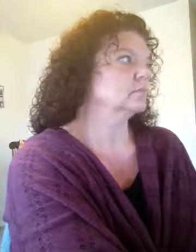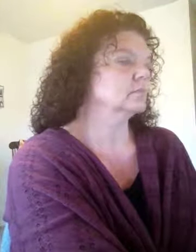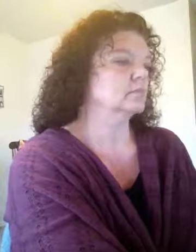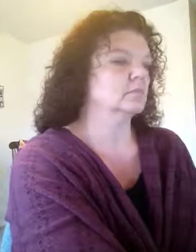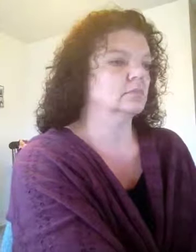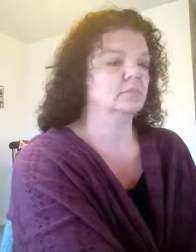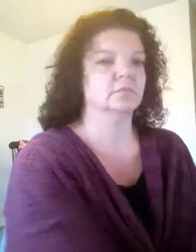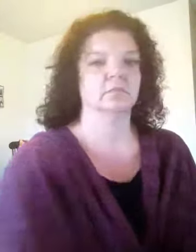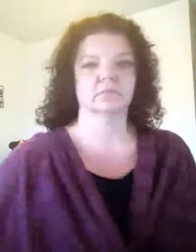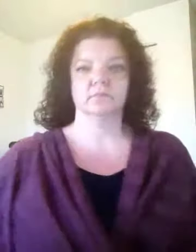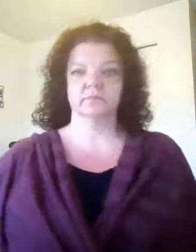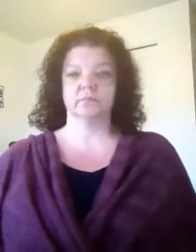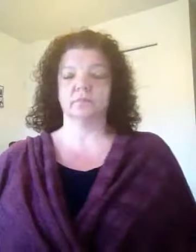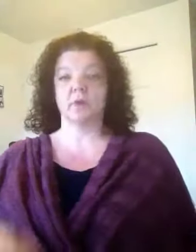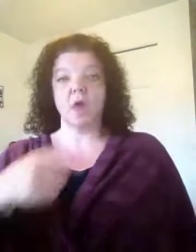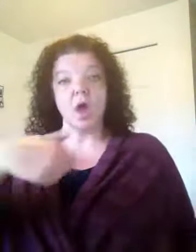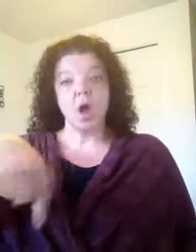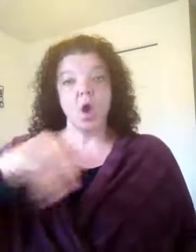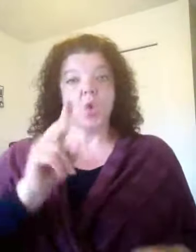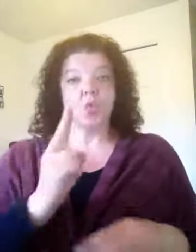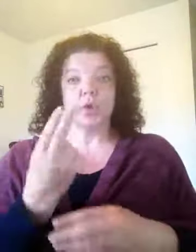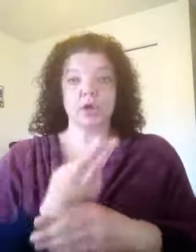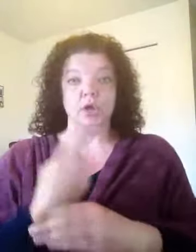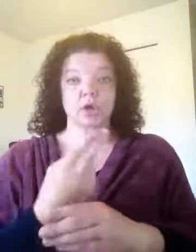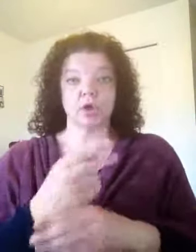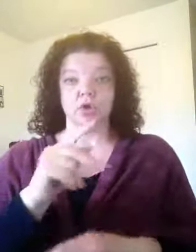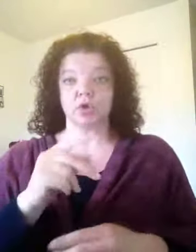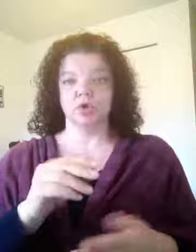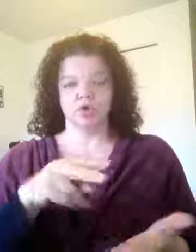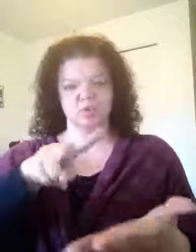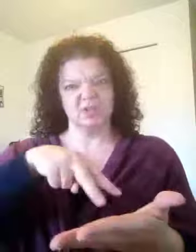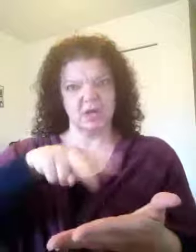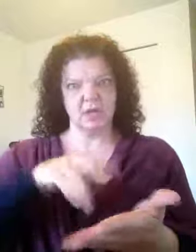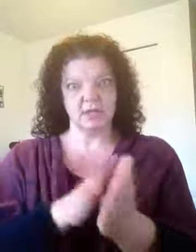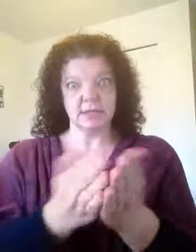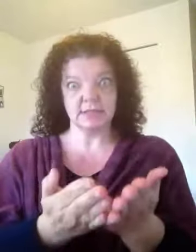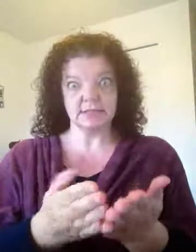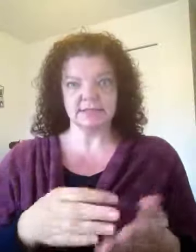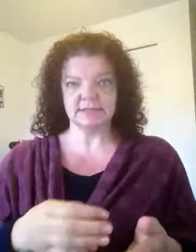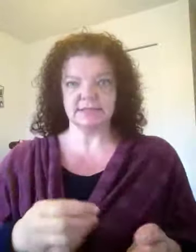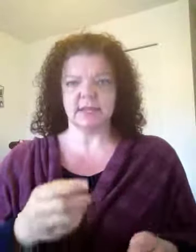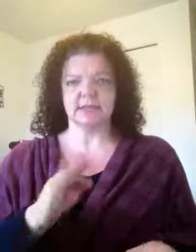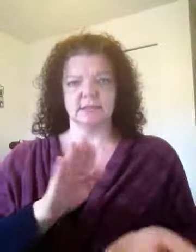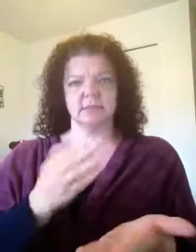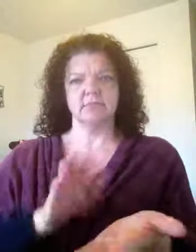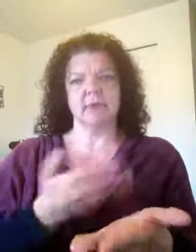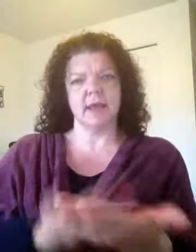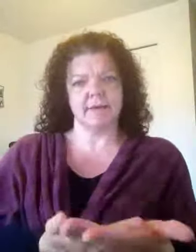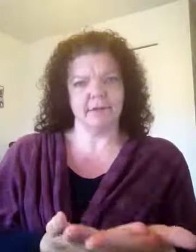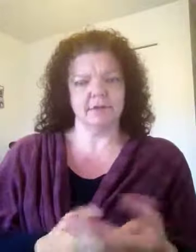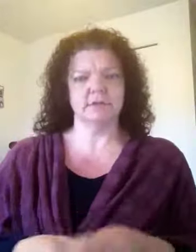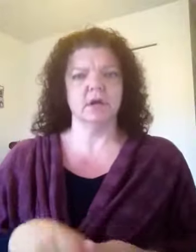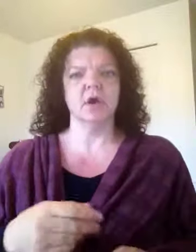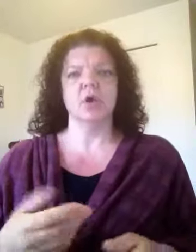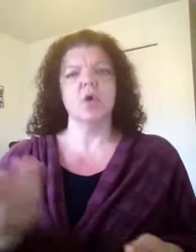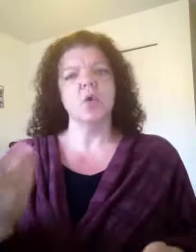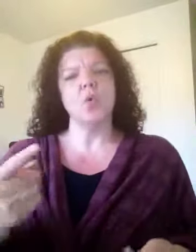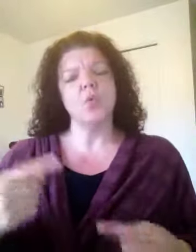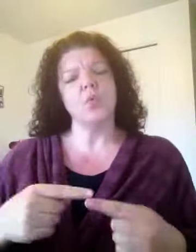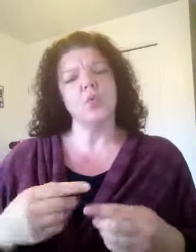So we use text evidence, and what were we specifically looking for people? What kind of people were we looking for? Great leaders. Great leaders, perfect.